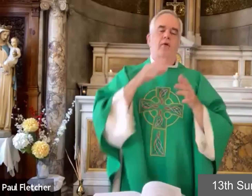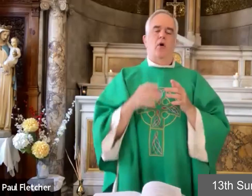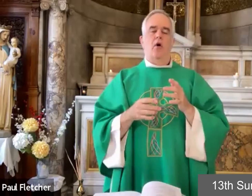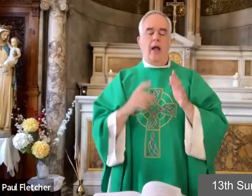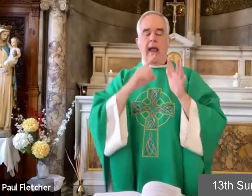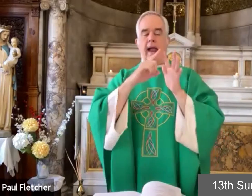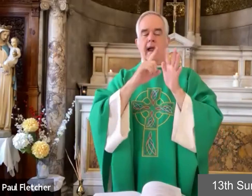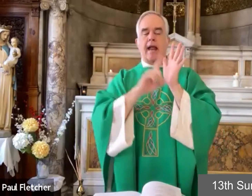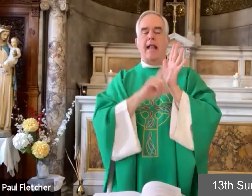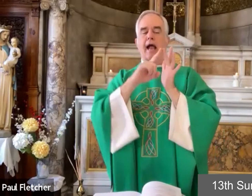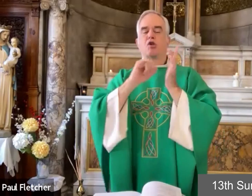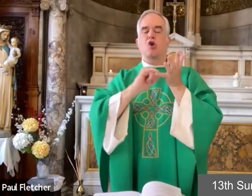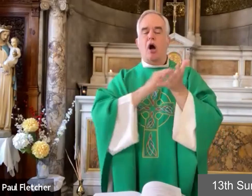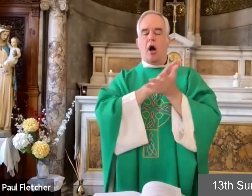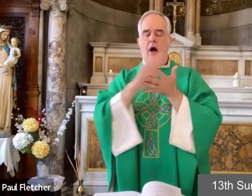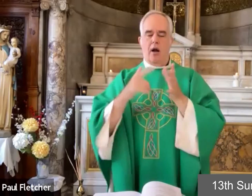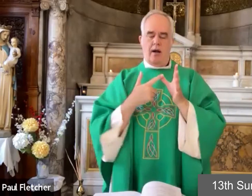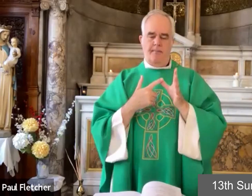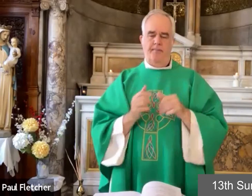over Elisha.